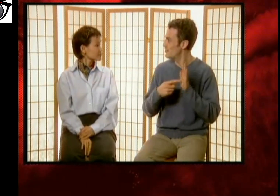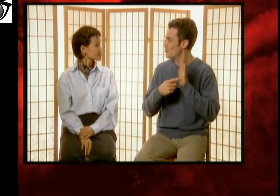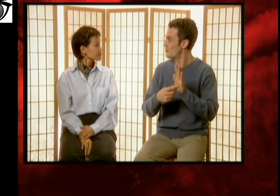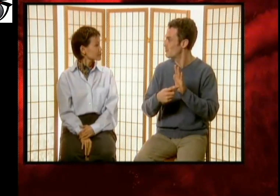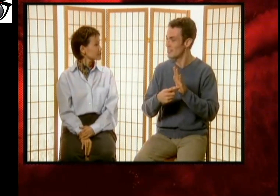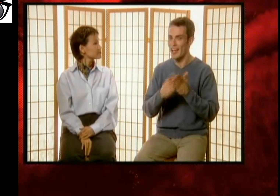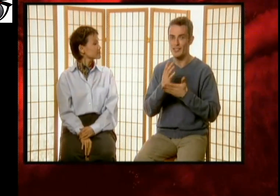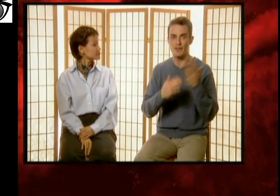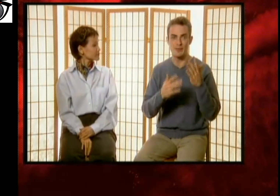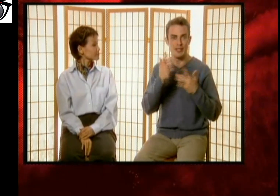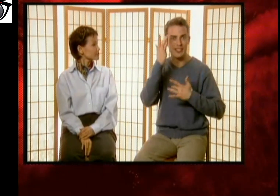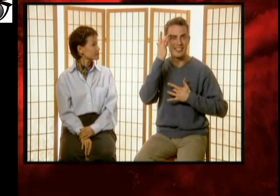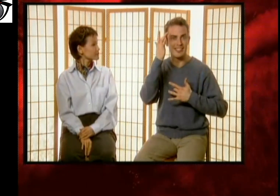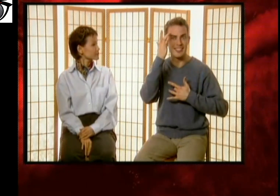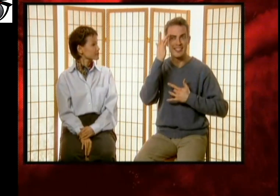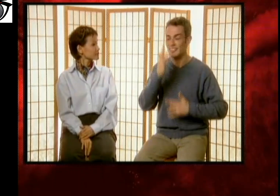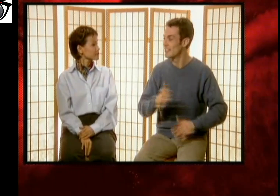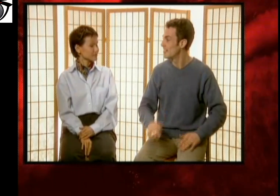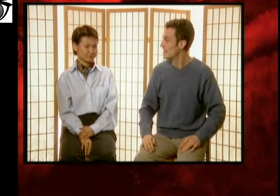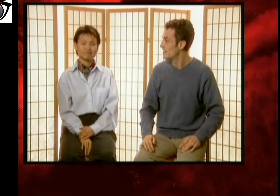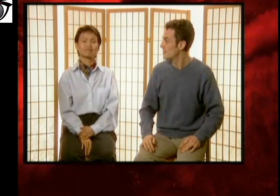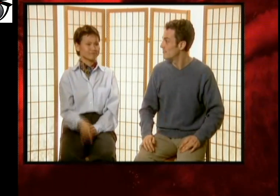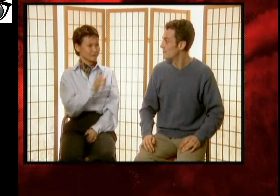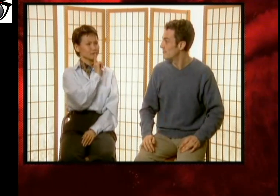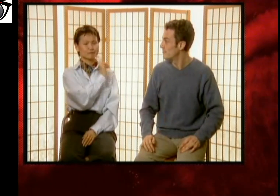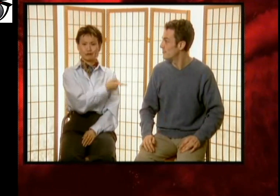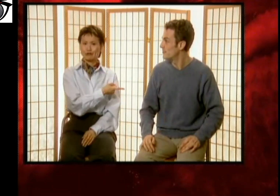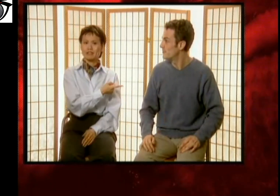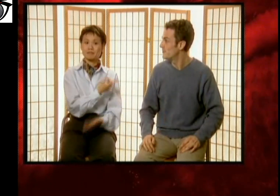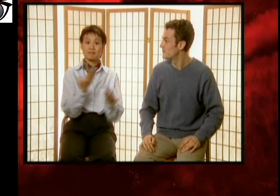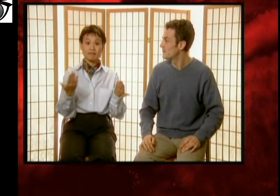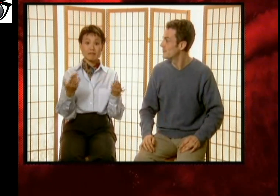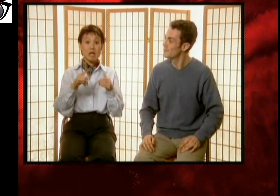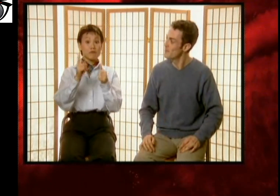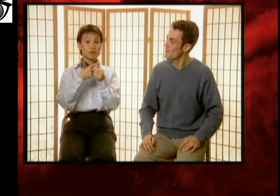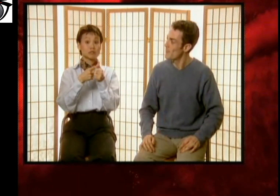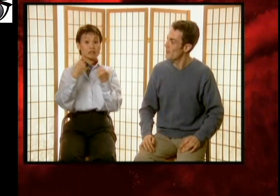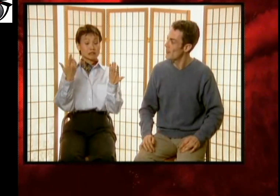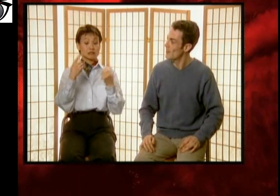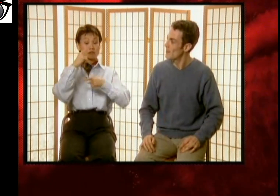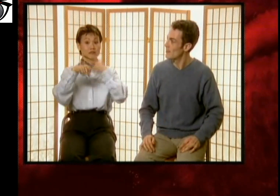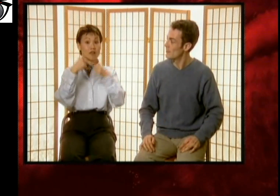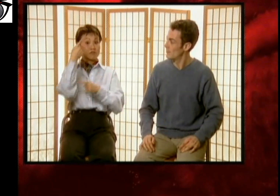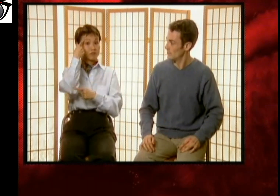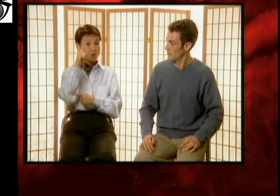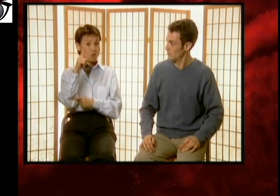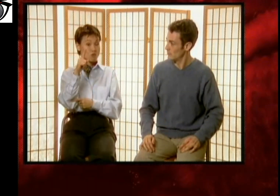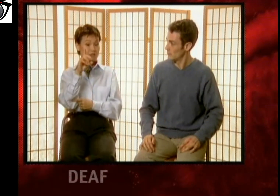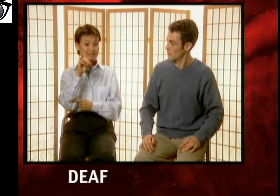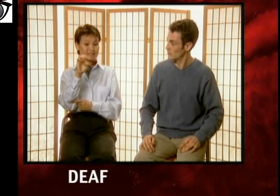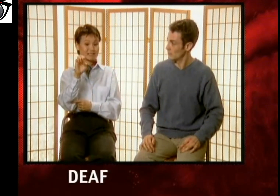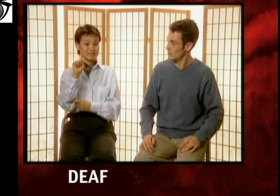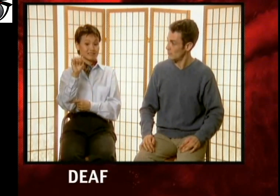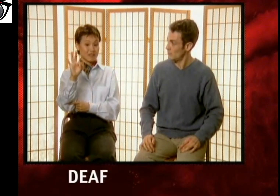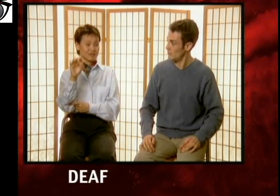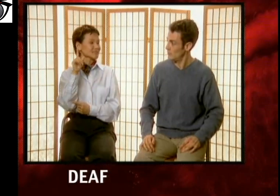So let's show some signs for some illnesses. Sure. First is the sign for deaf.